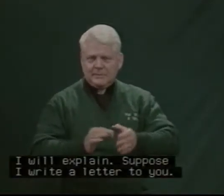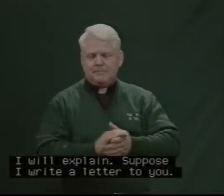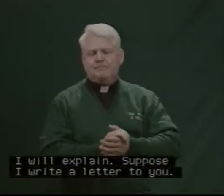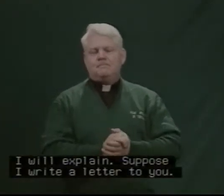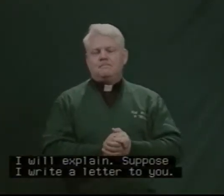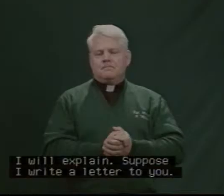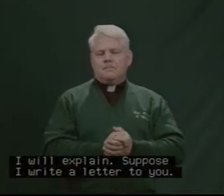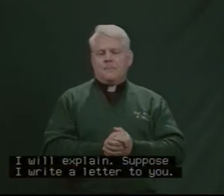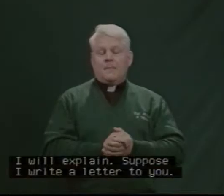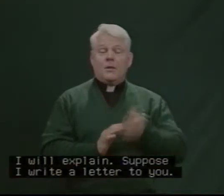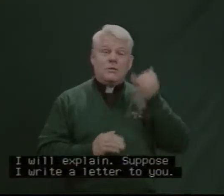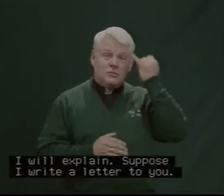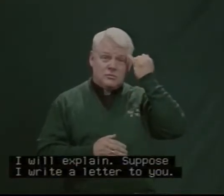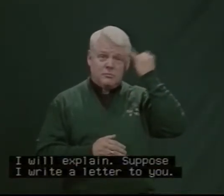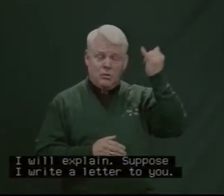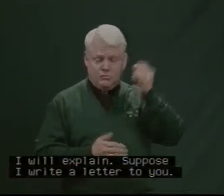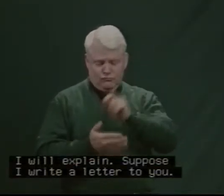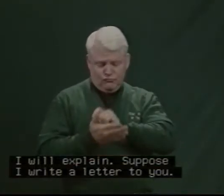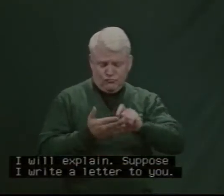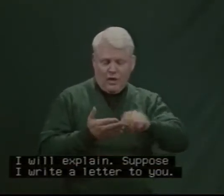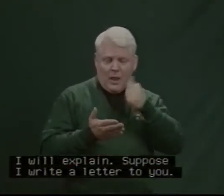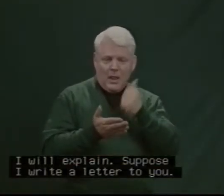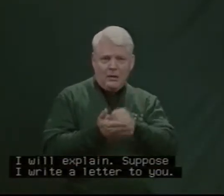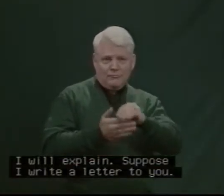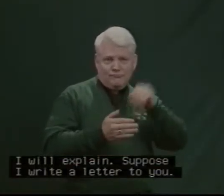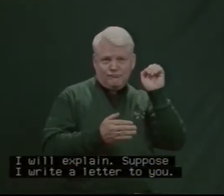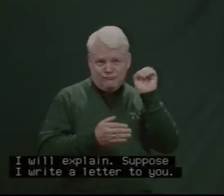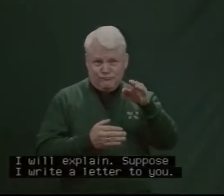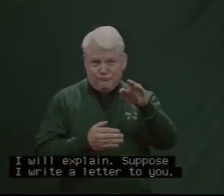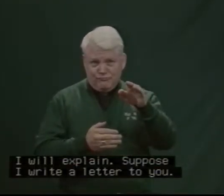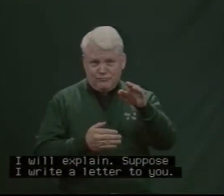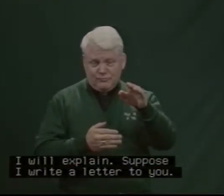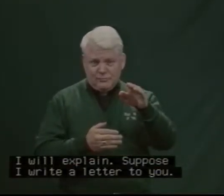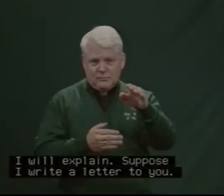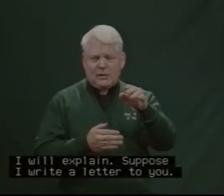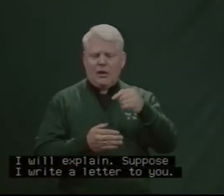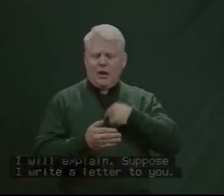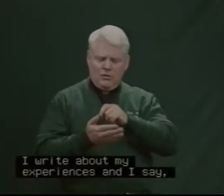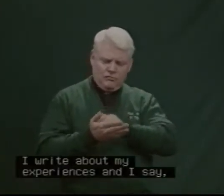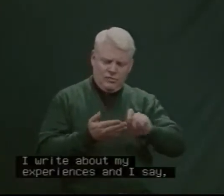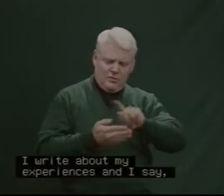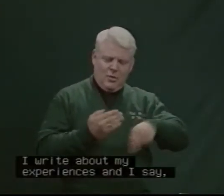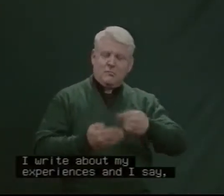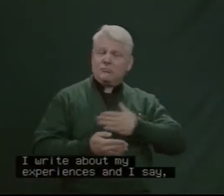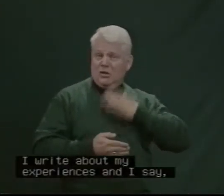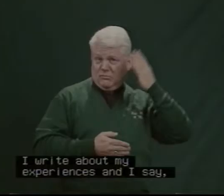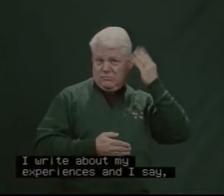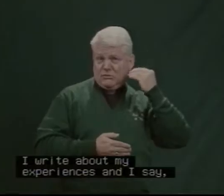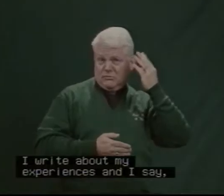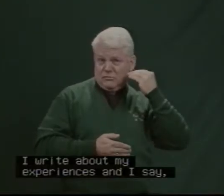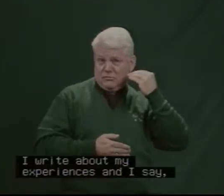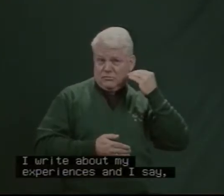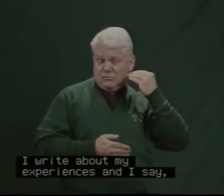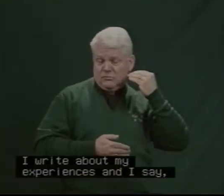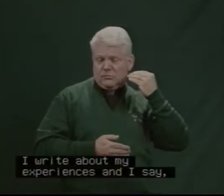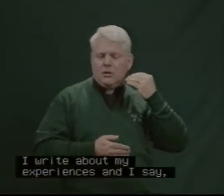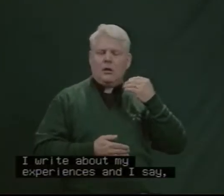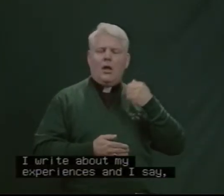I will explain. Suppose I write a letter to you. I write about my experiences.